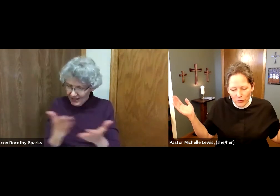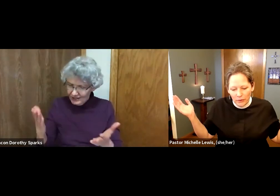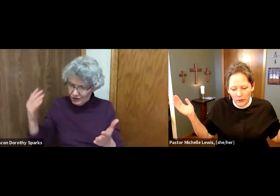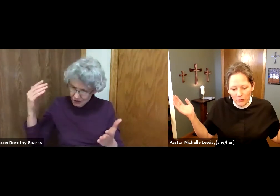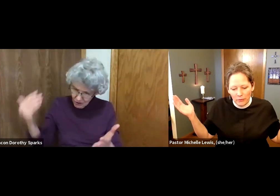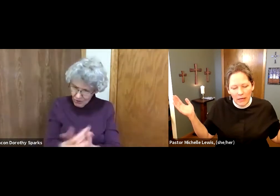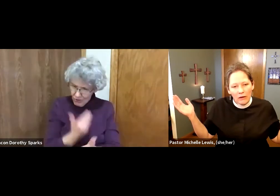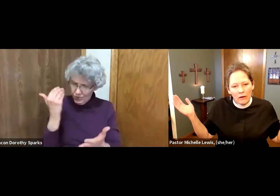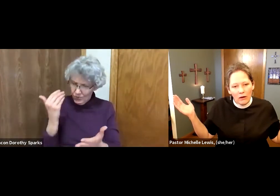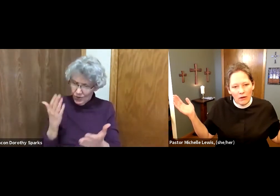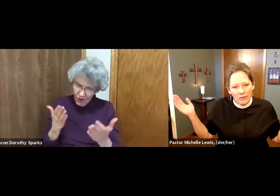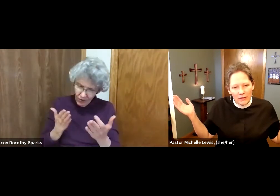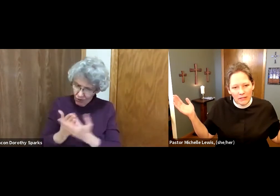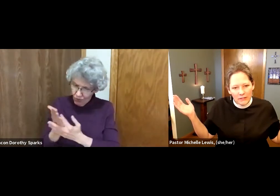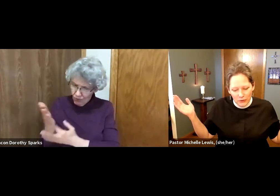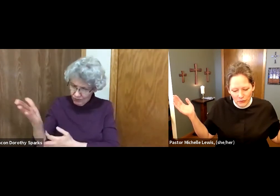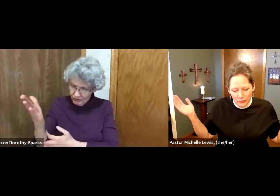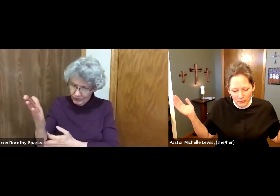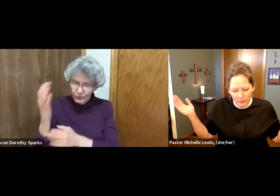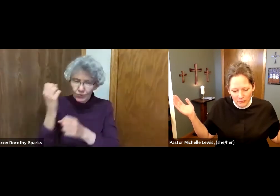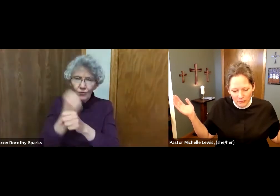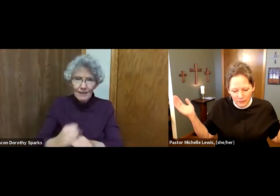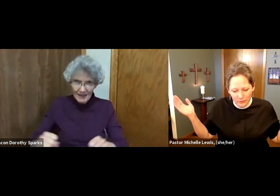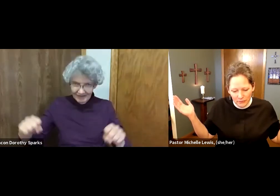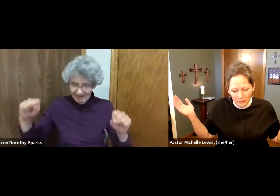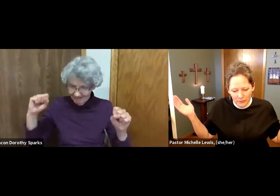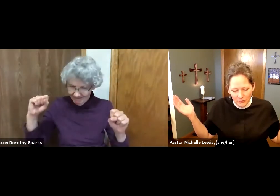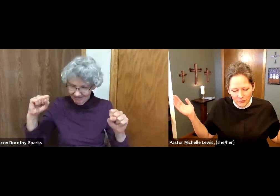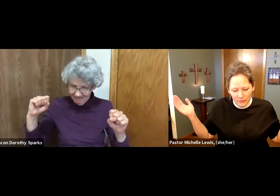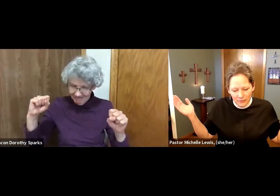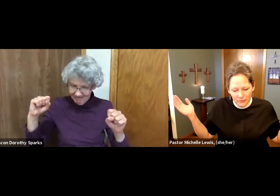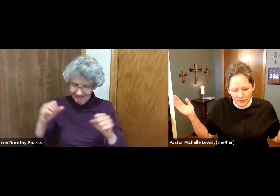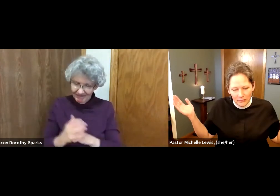Through whom you will make all things new.